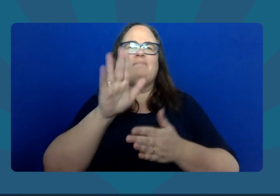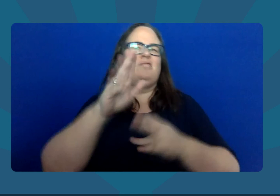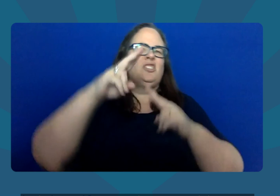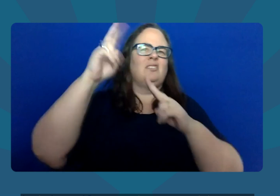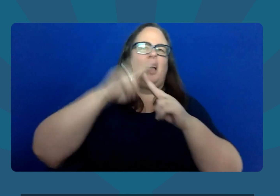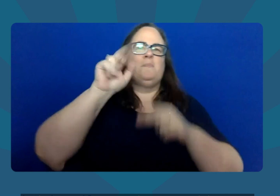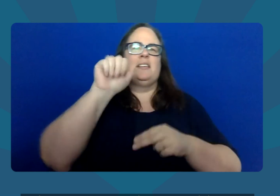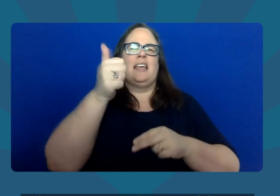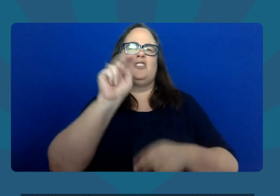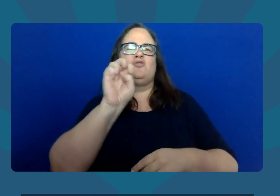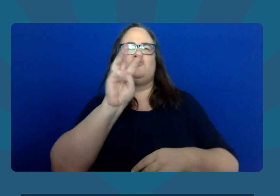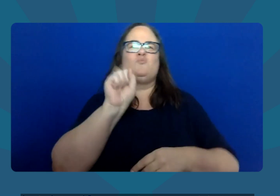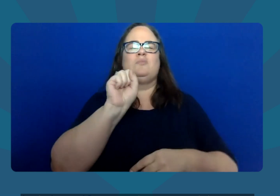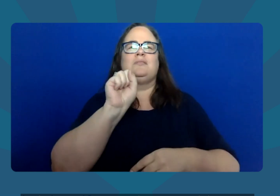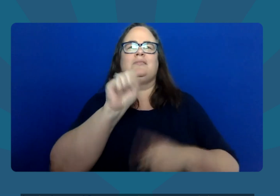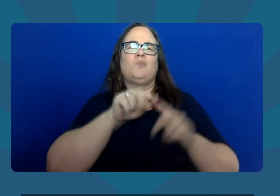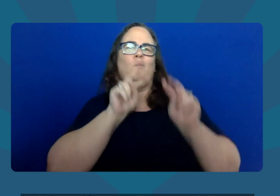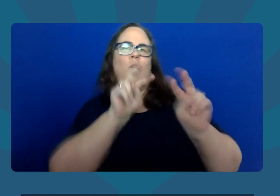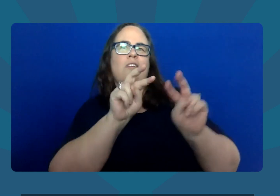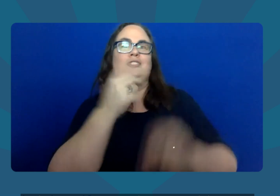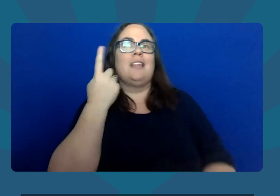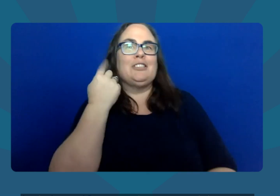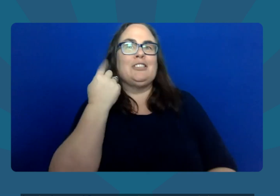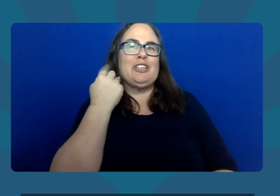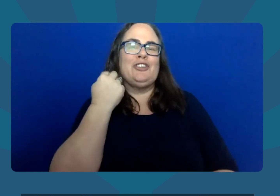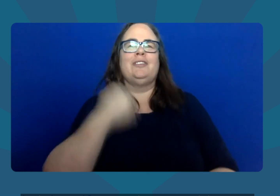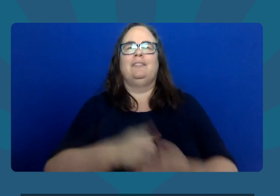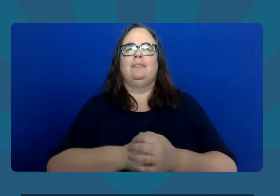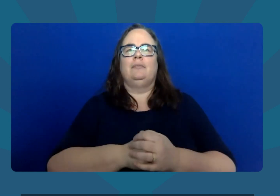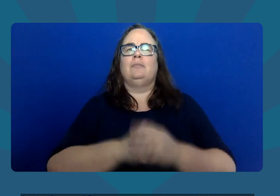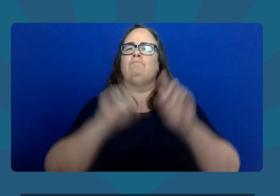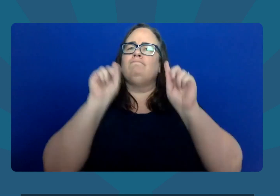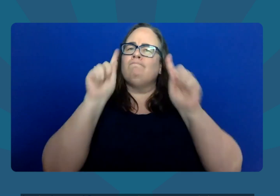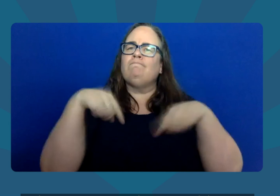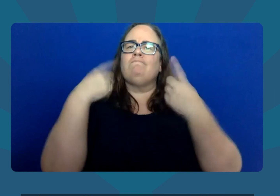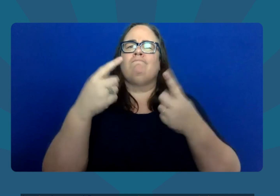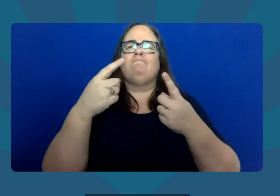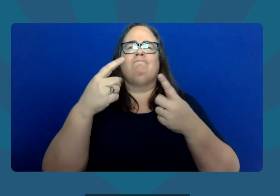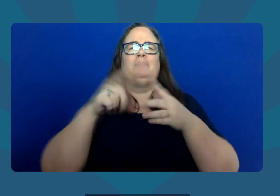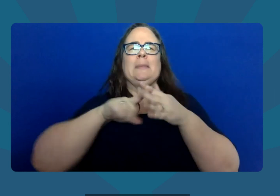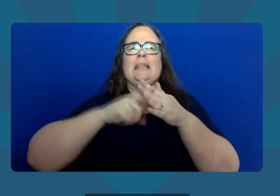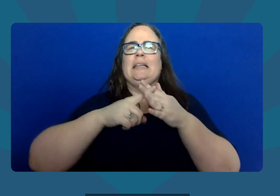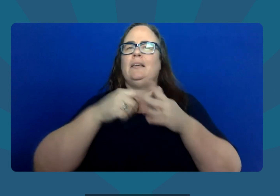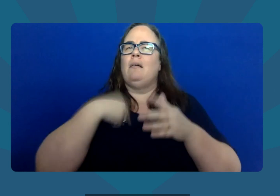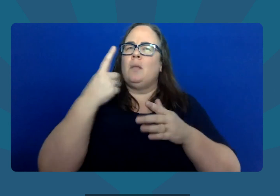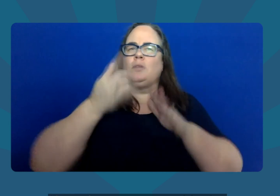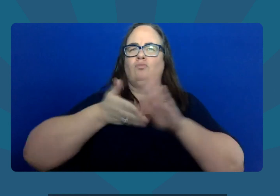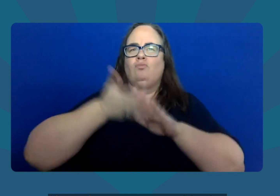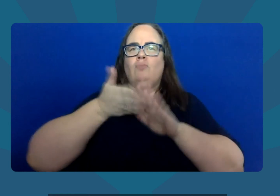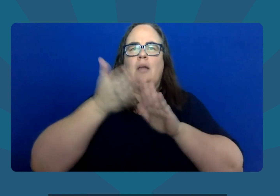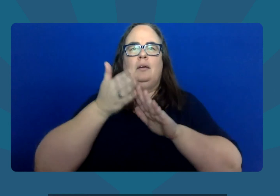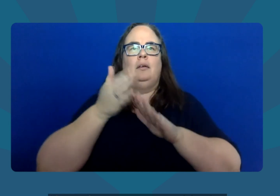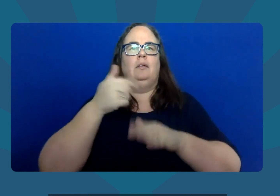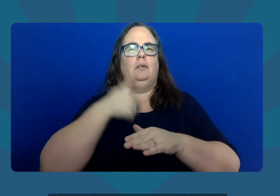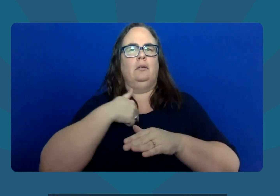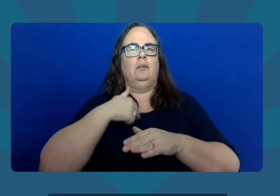including me in their top 10 newsmakers to watch last year. Since the beginning, I